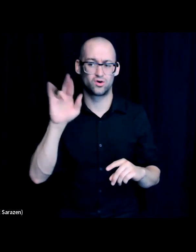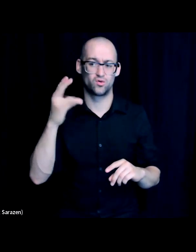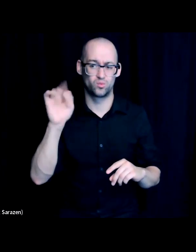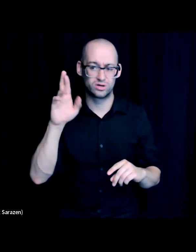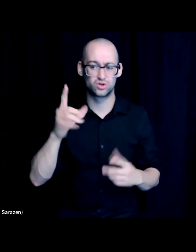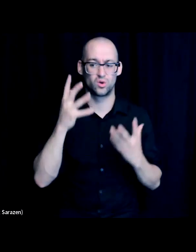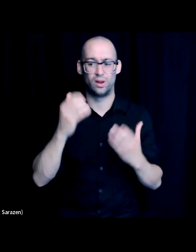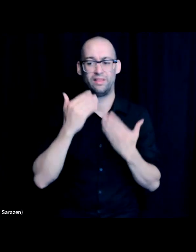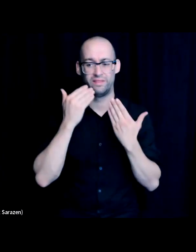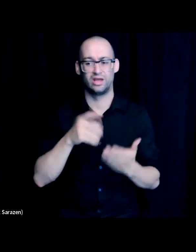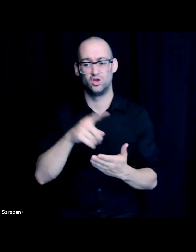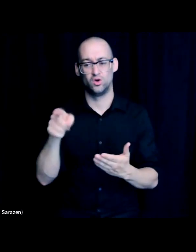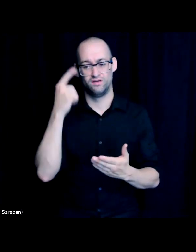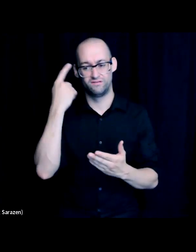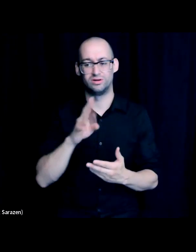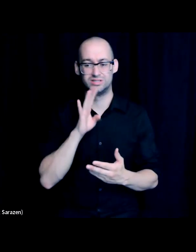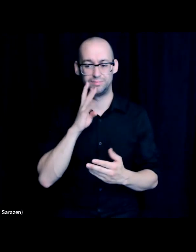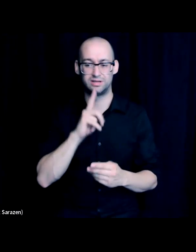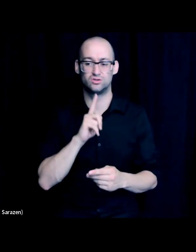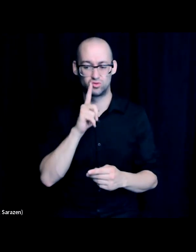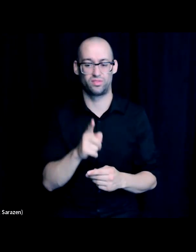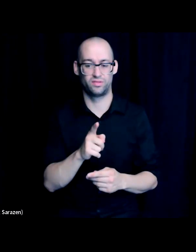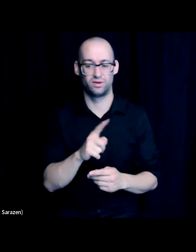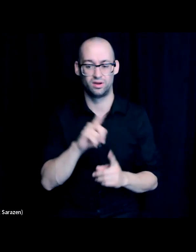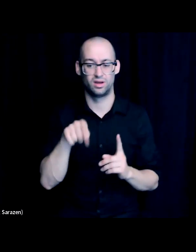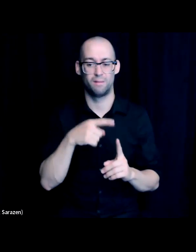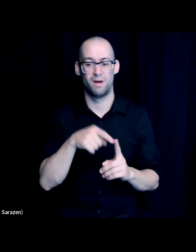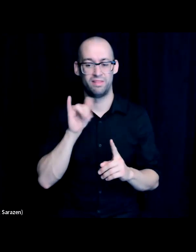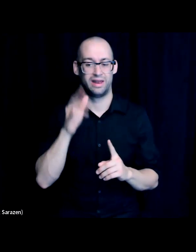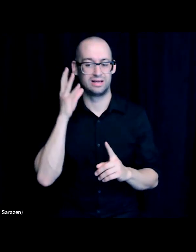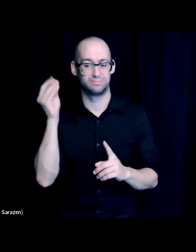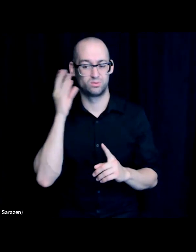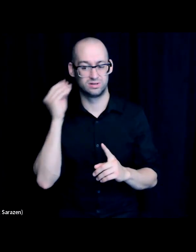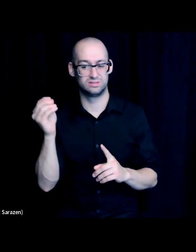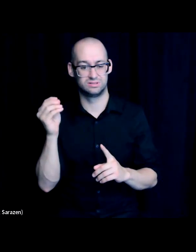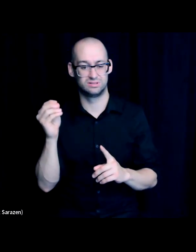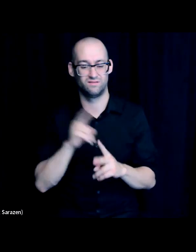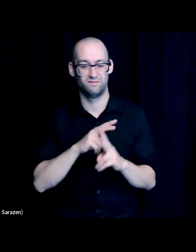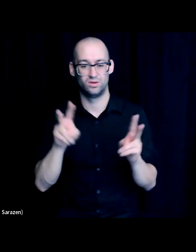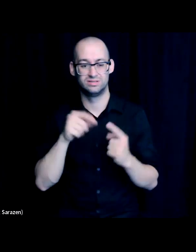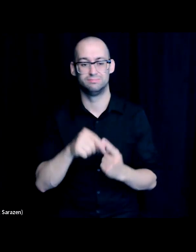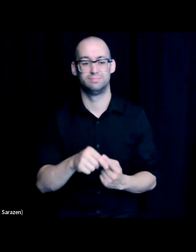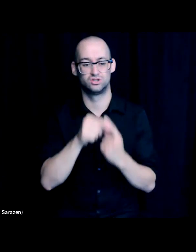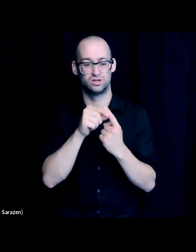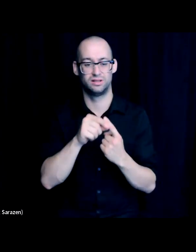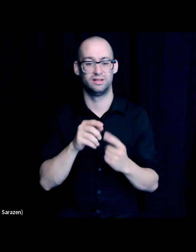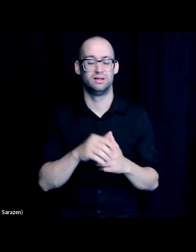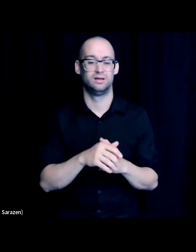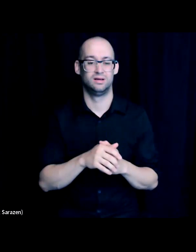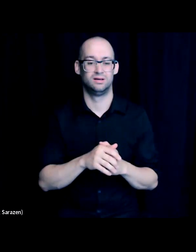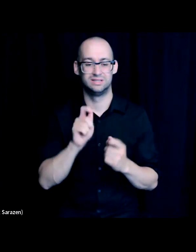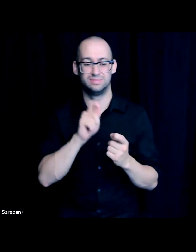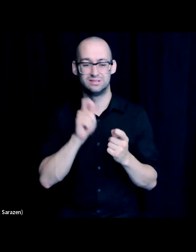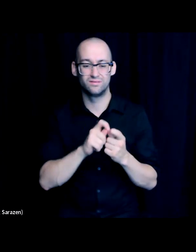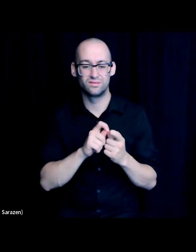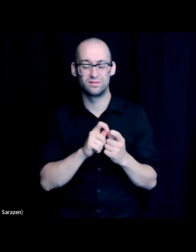you for speaking the truth and the experience about the very unique and